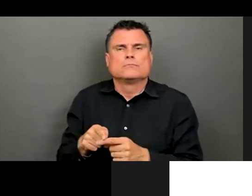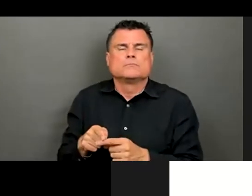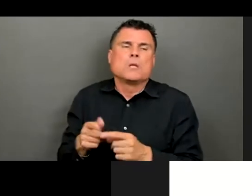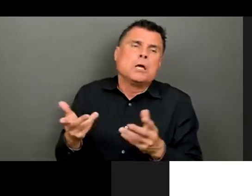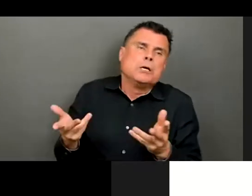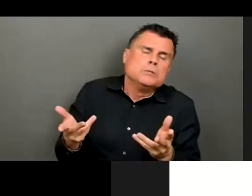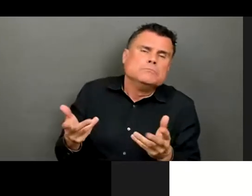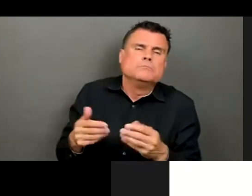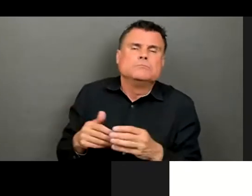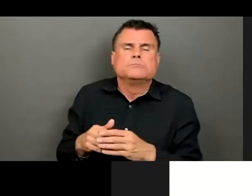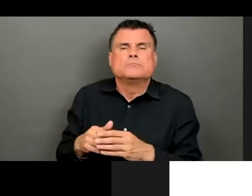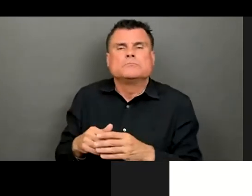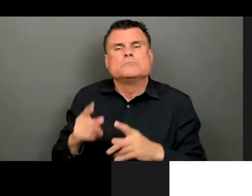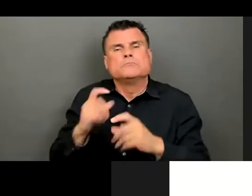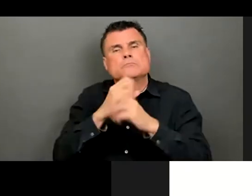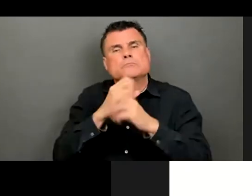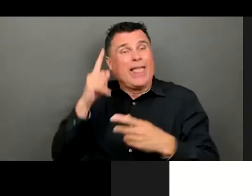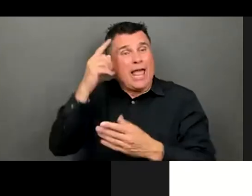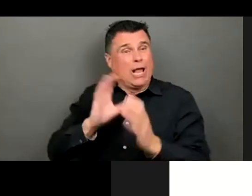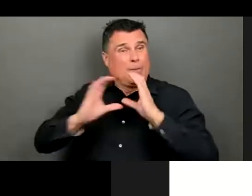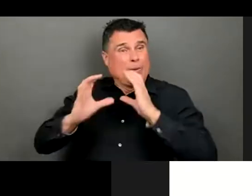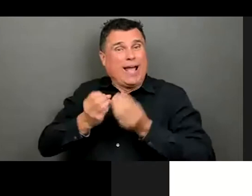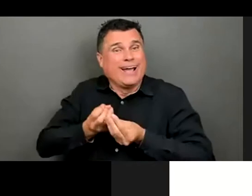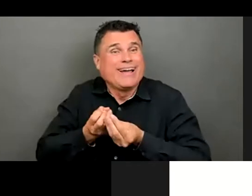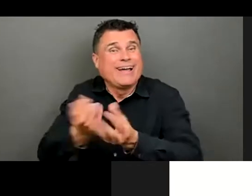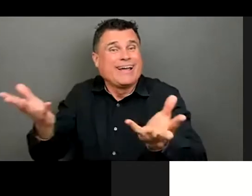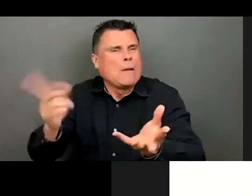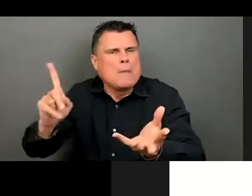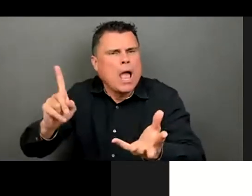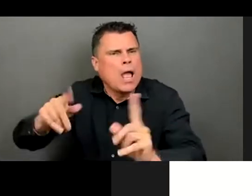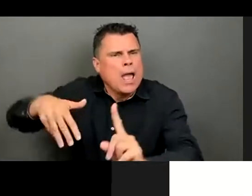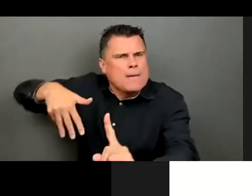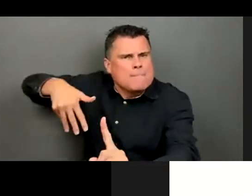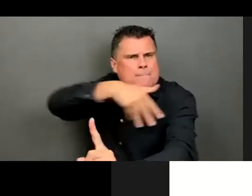the messages, what goes in behind the system is also equally important.